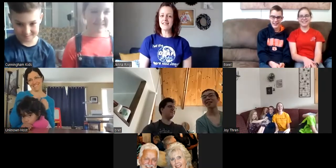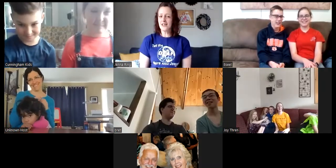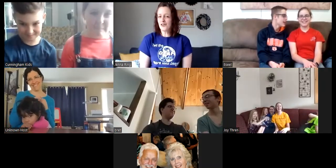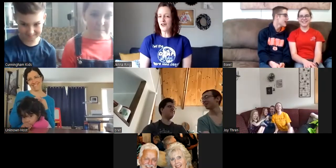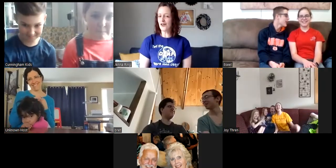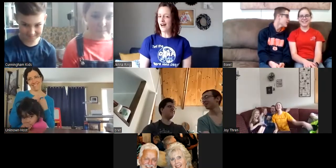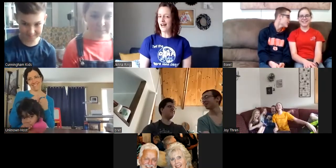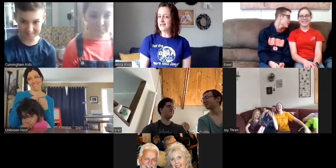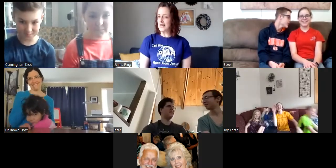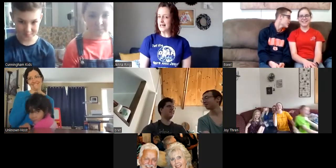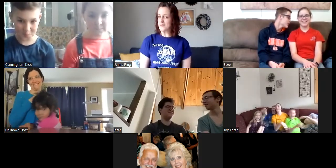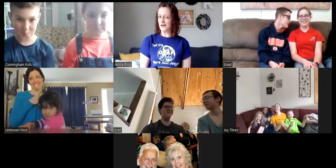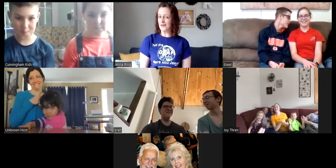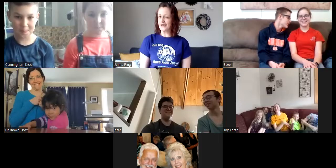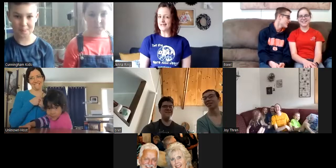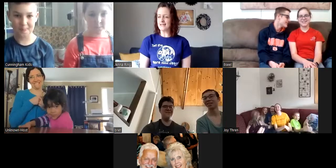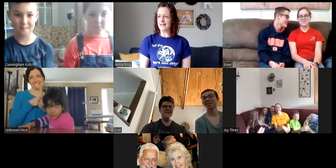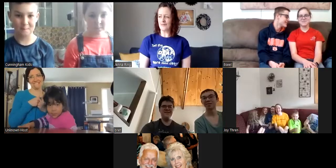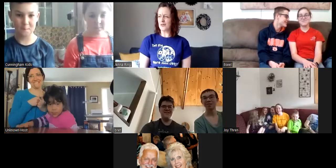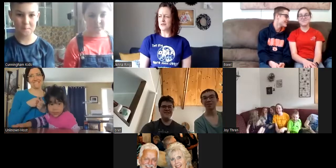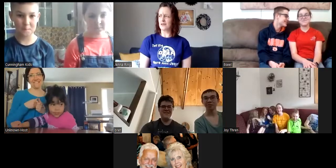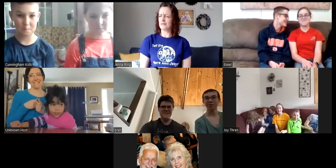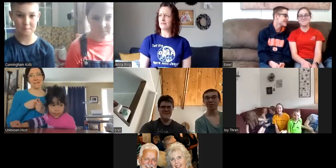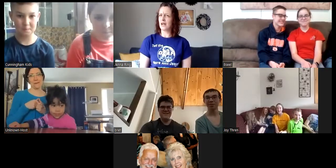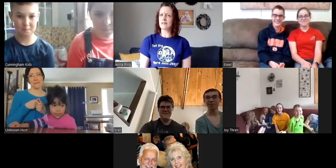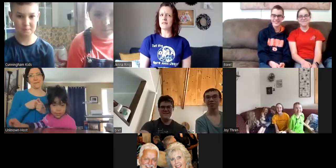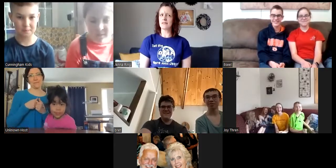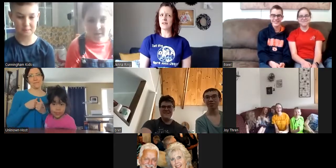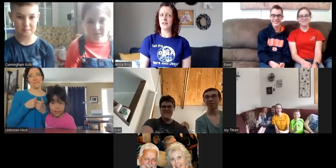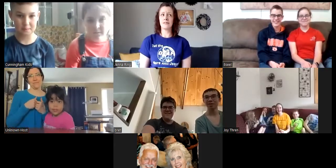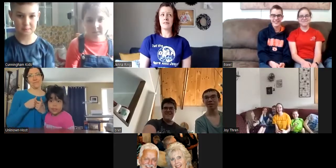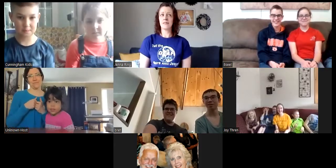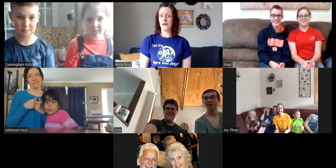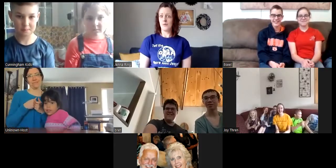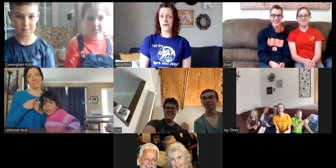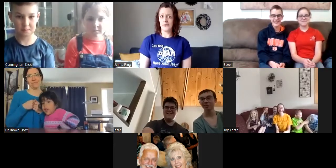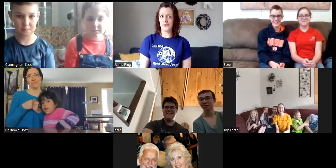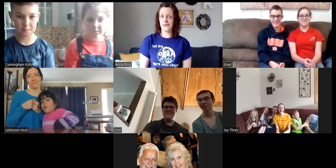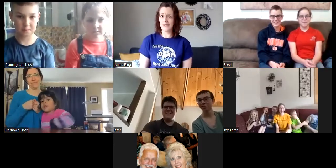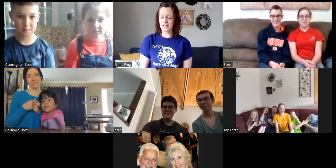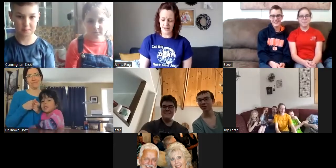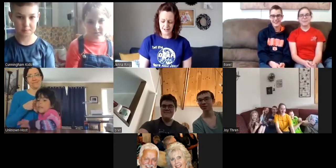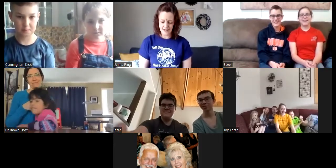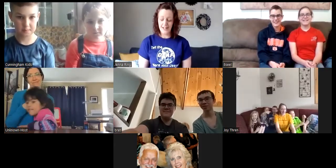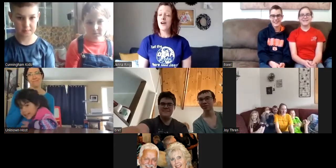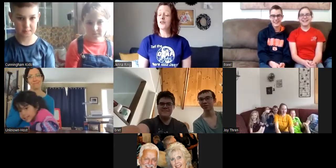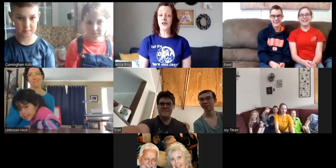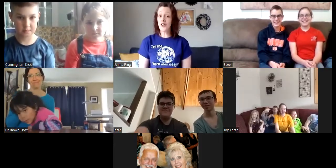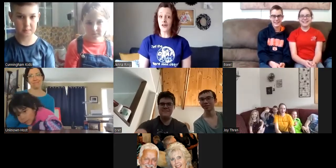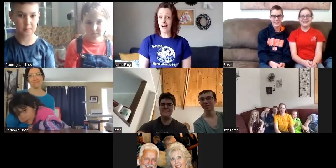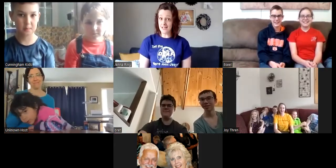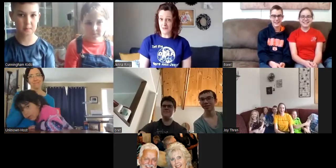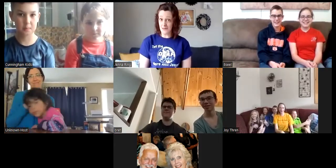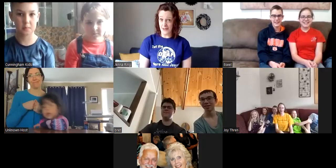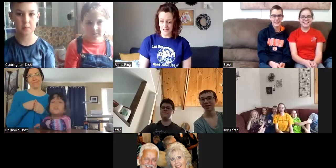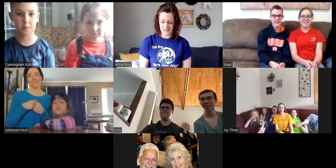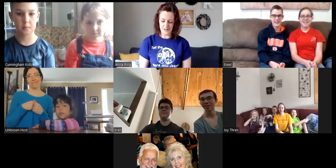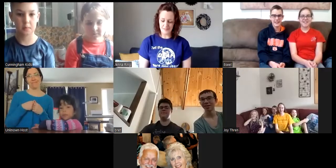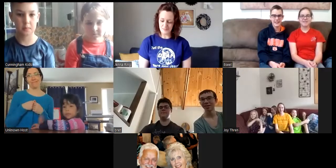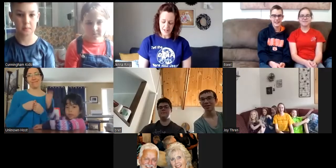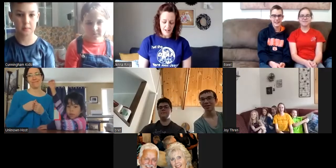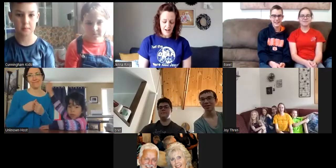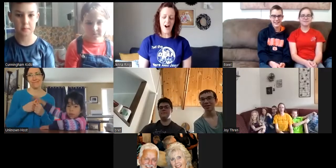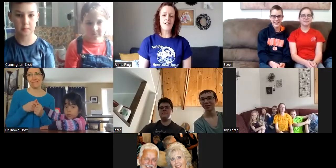Really? See, you learn all kinds of things about your nieces and nephews or cousins or whatever you guys are. Learn all kinds of